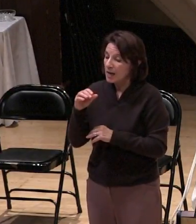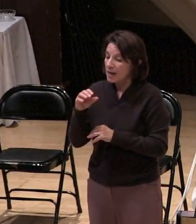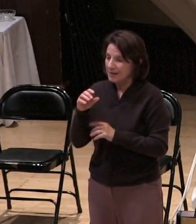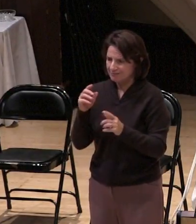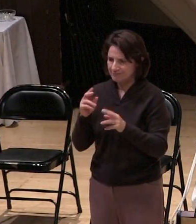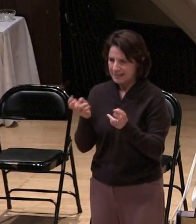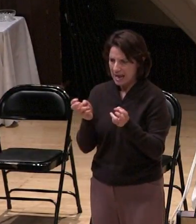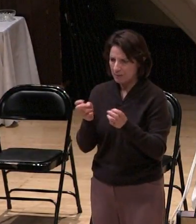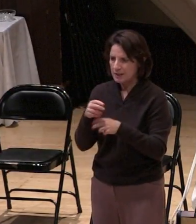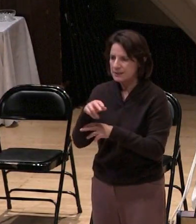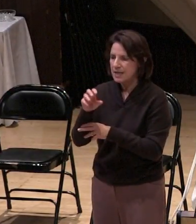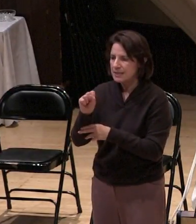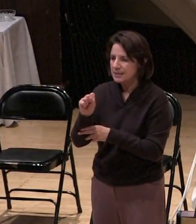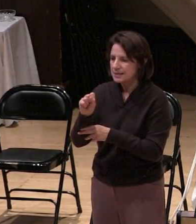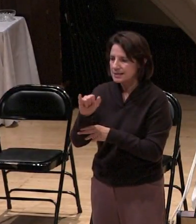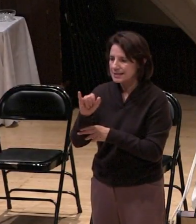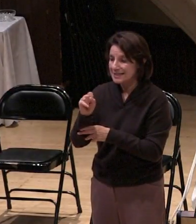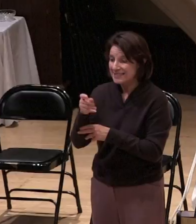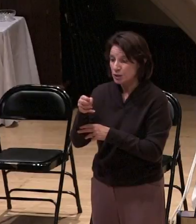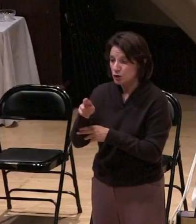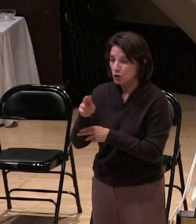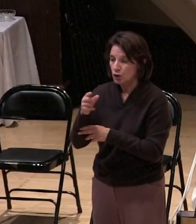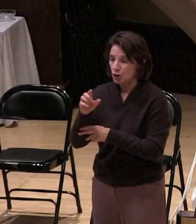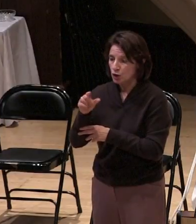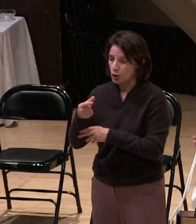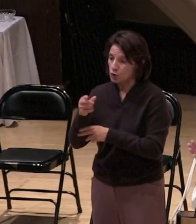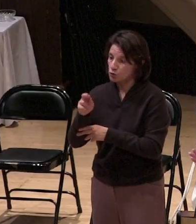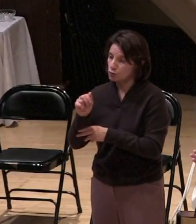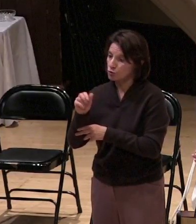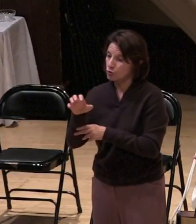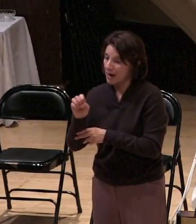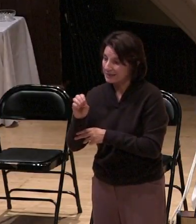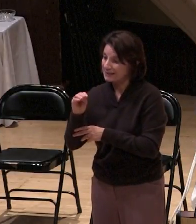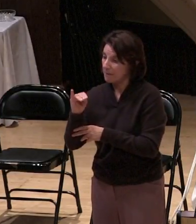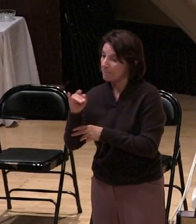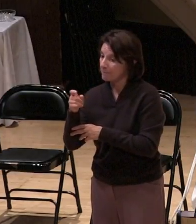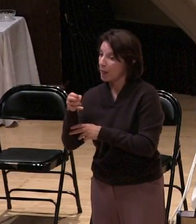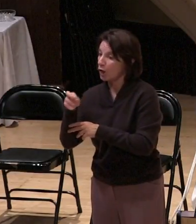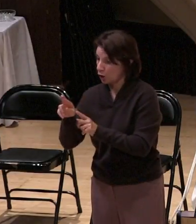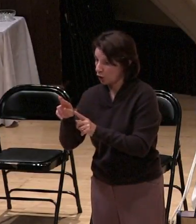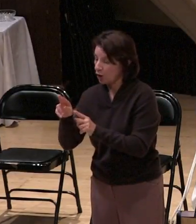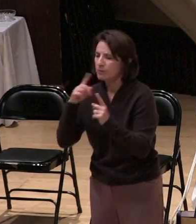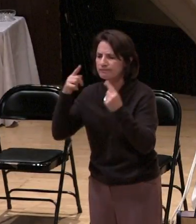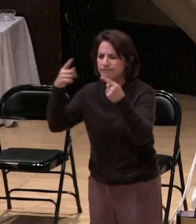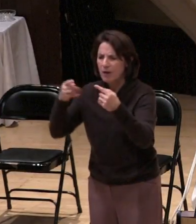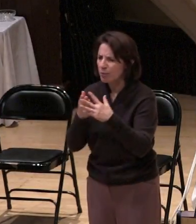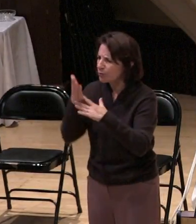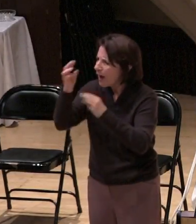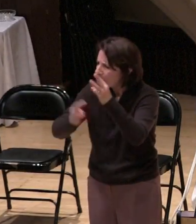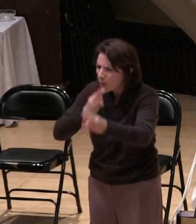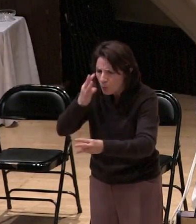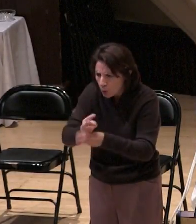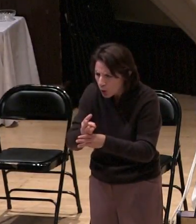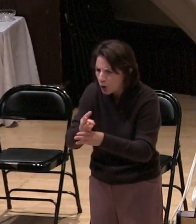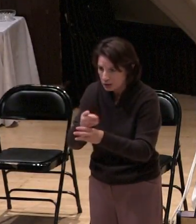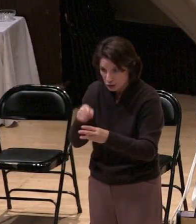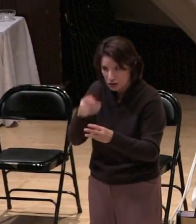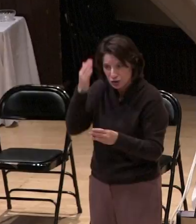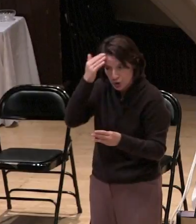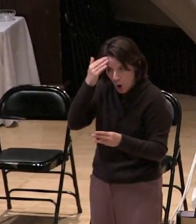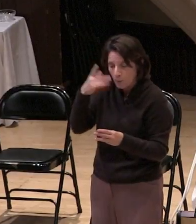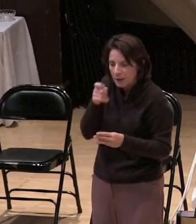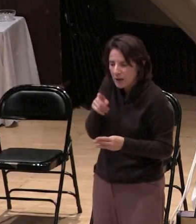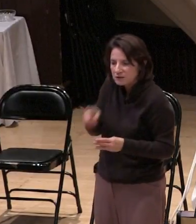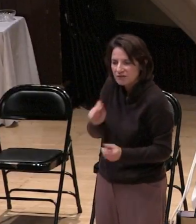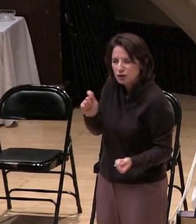Miller in the House of Mercy was mentioned in broadcasts around the world as a heroic effort and as changing things here